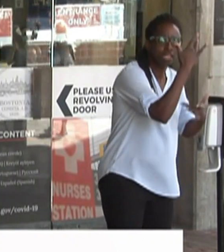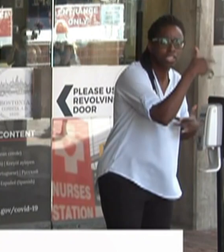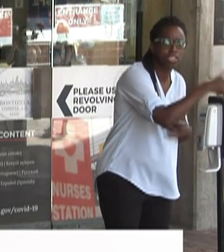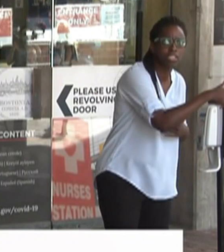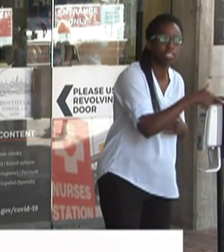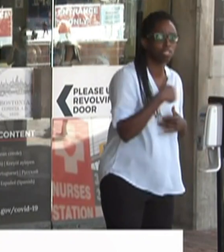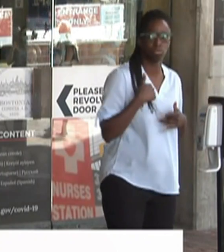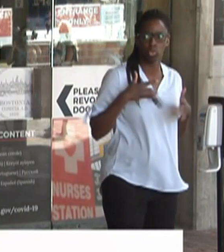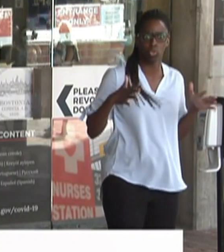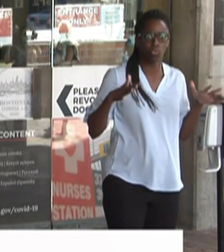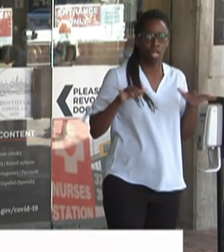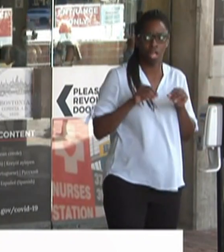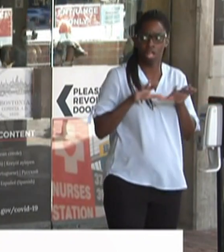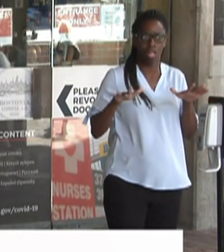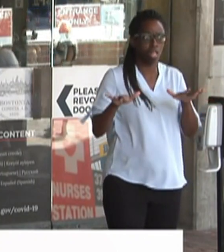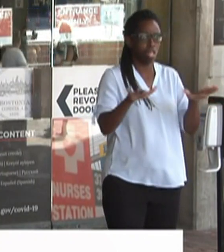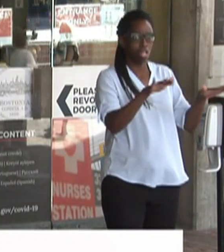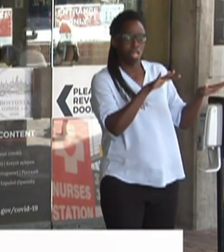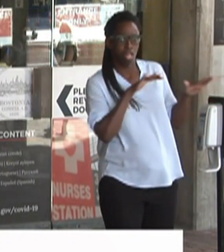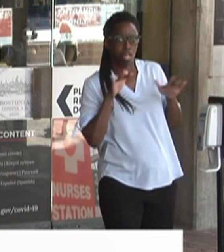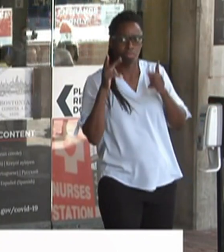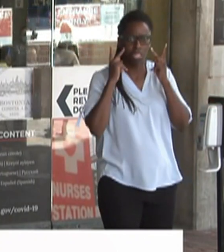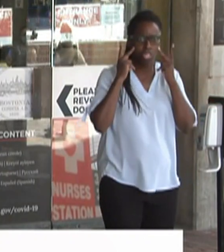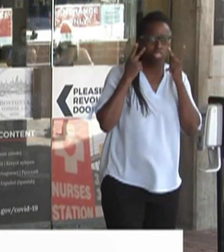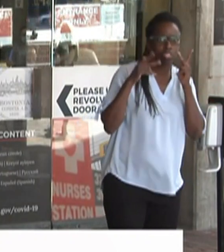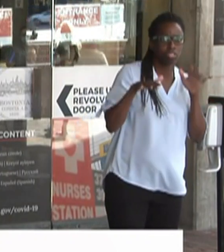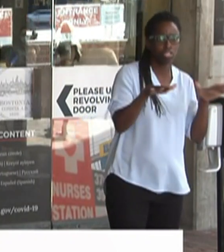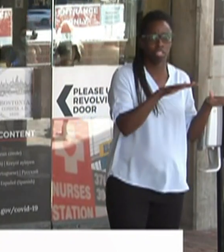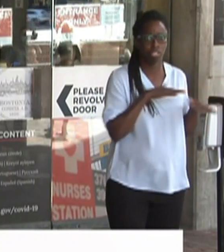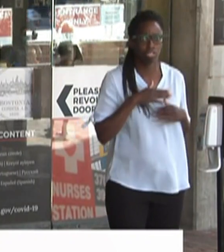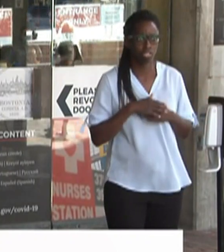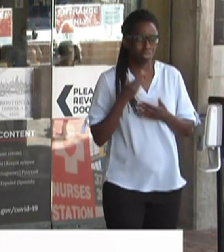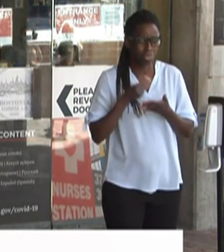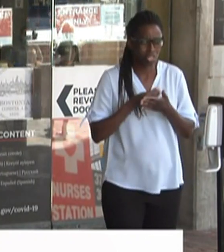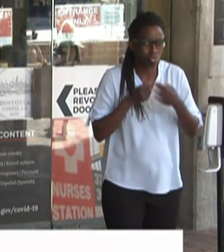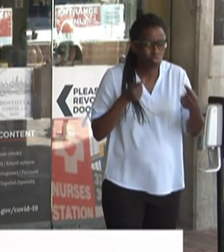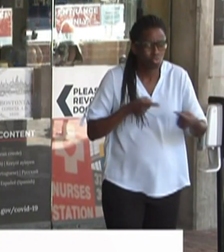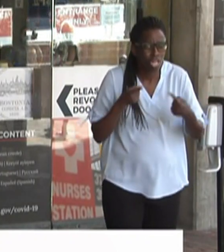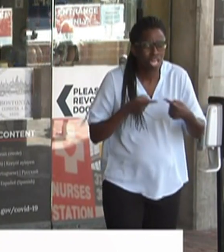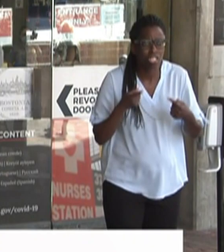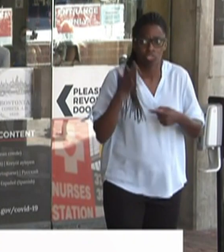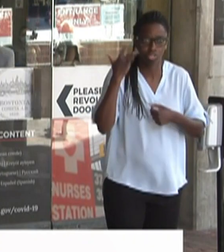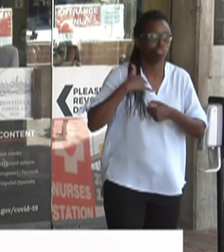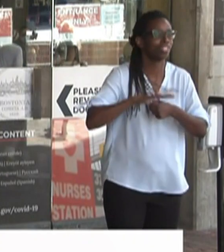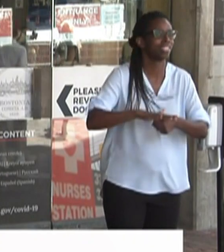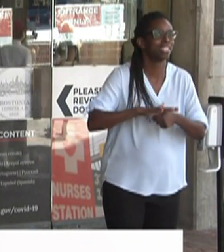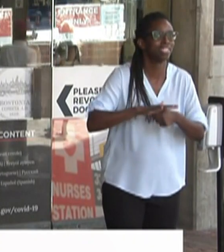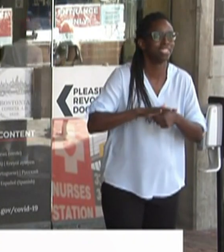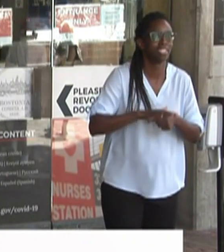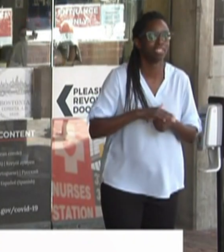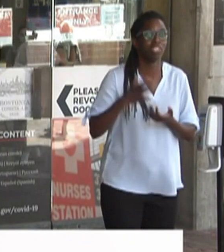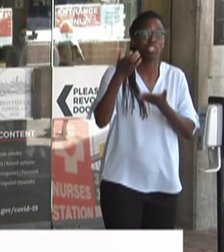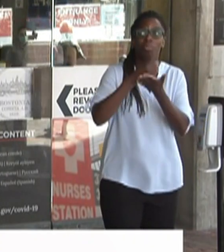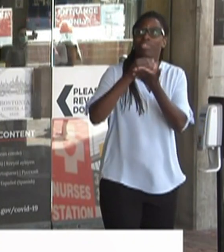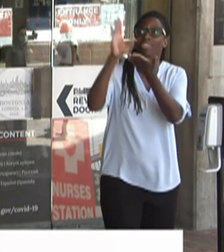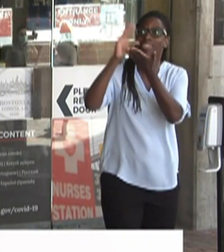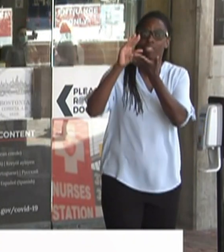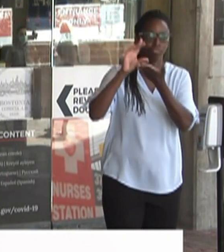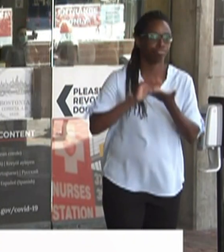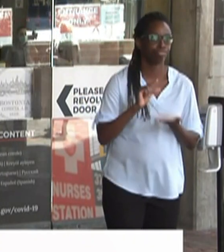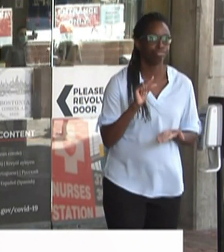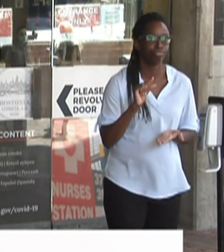this. People have financial stress, lost income, struggling